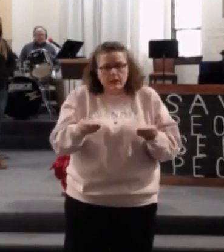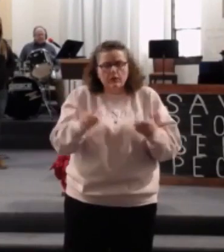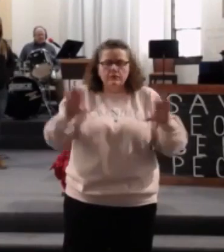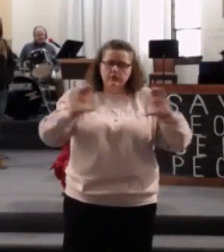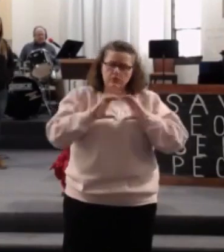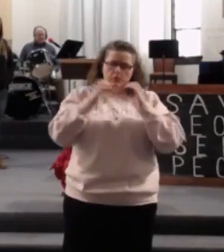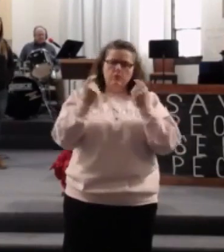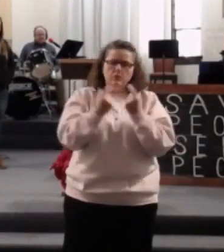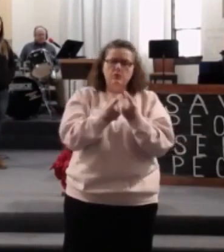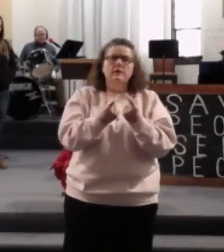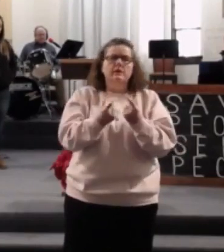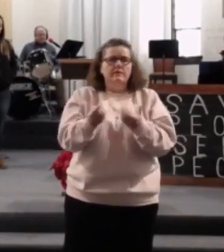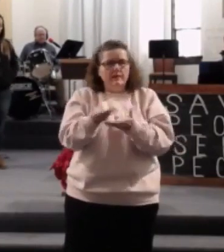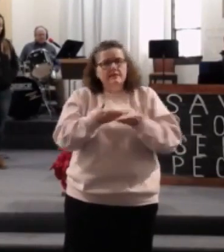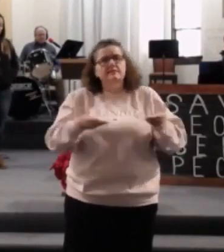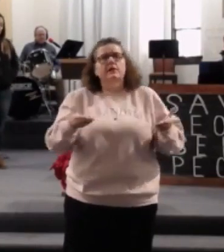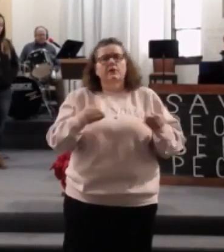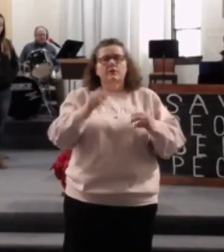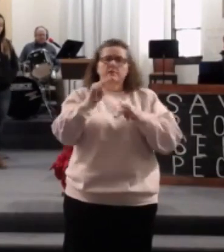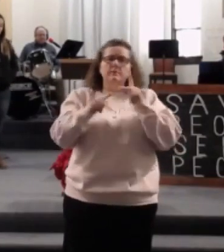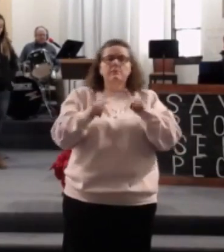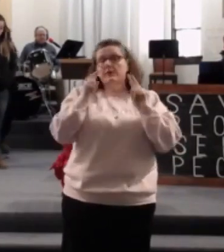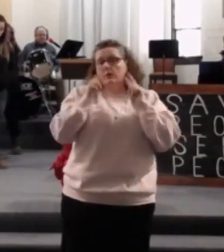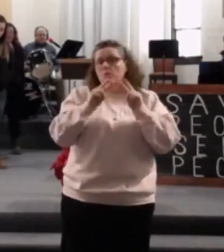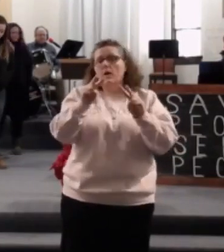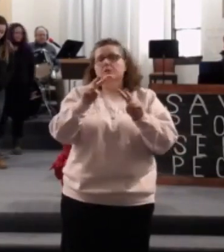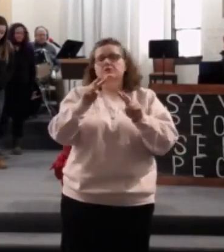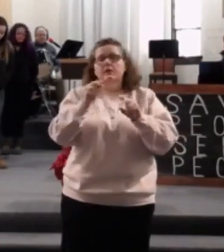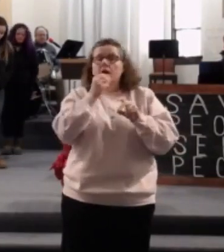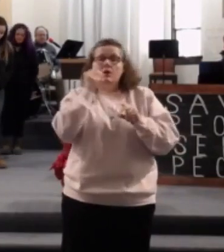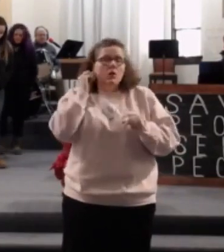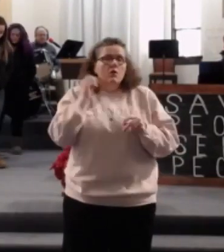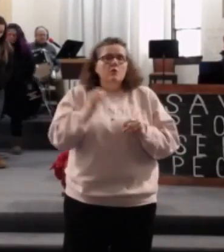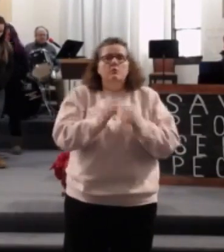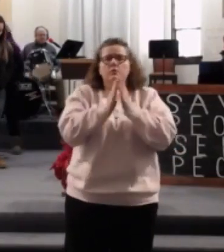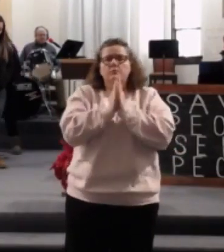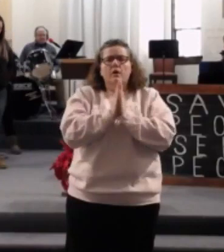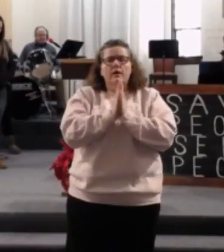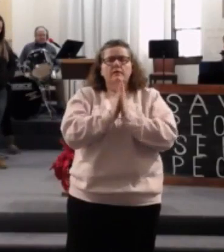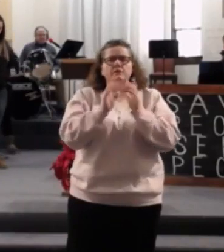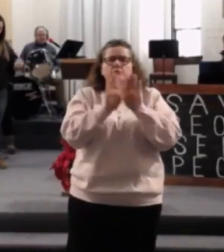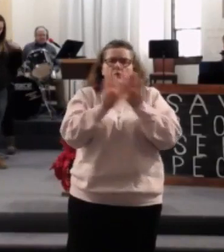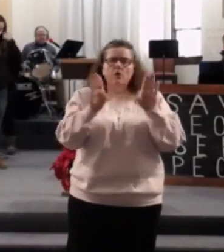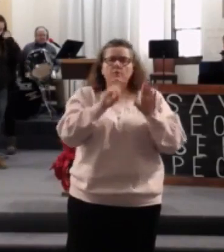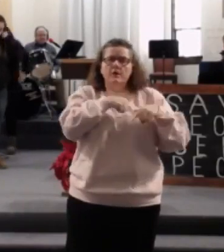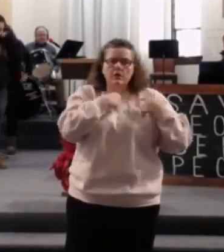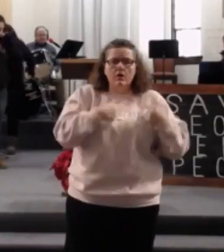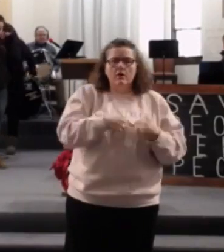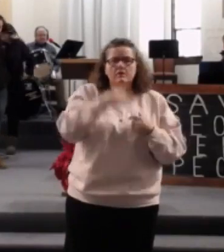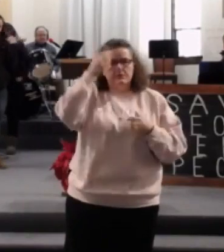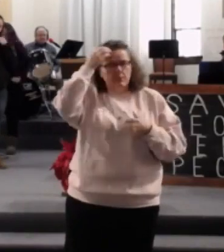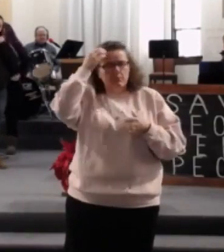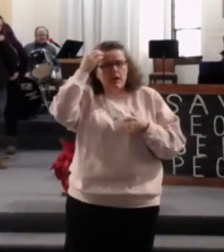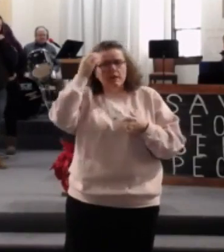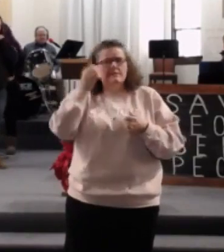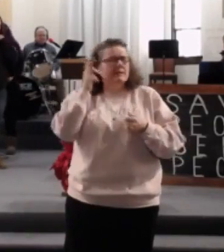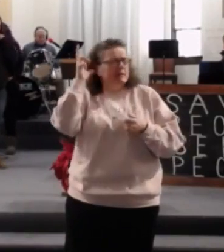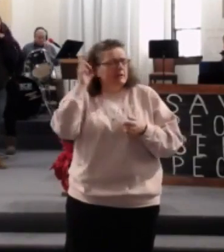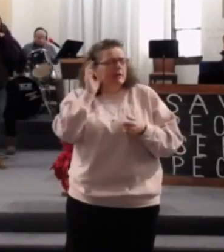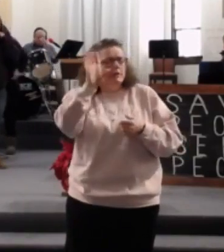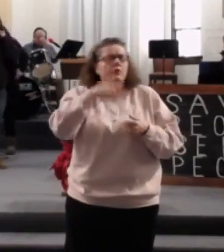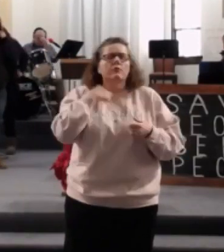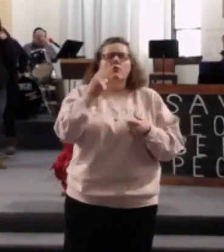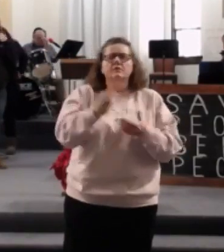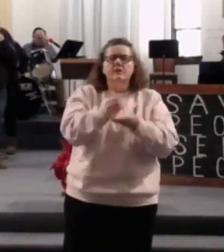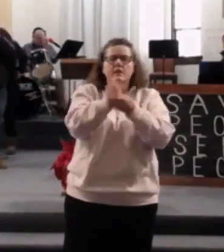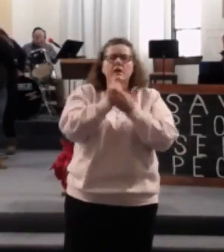here and for the people that are watching online. We pray that you would open our hearts and our minds, help us to hear your voice, help